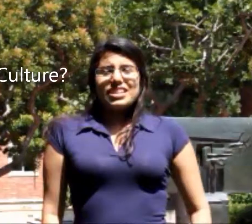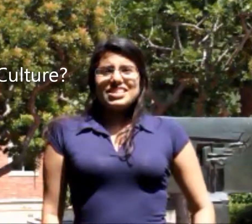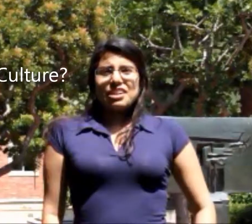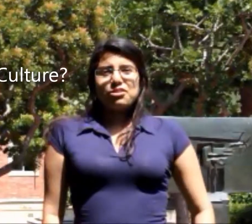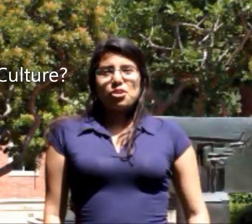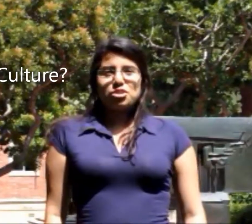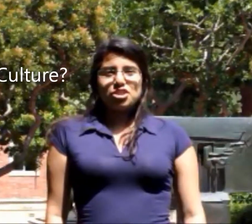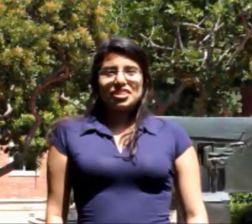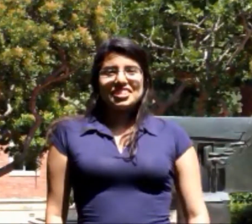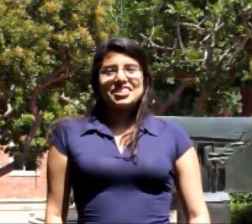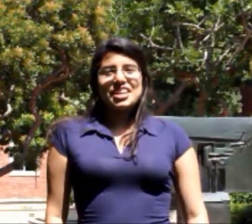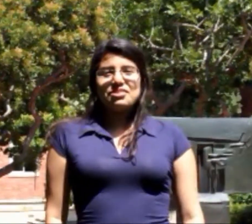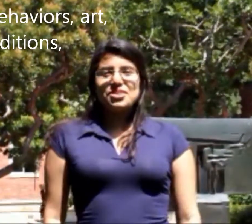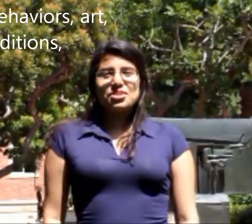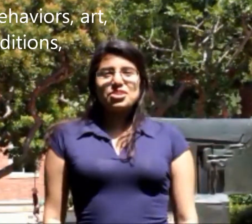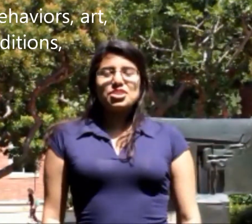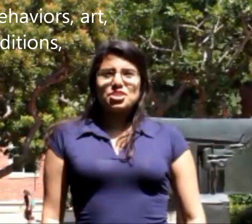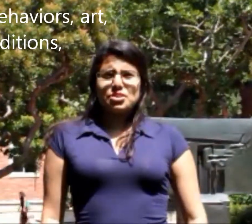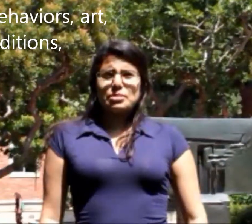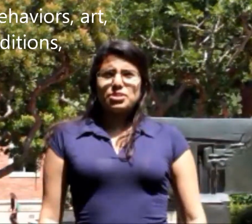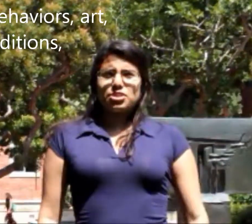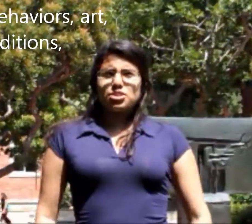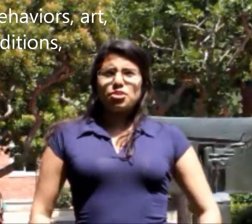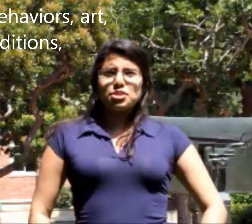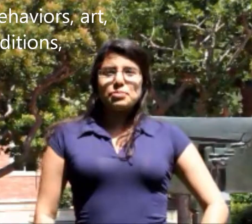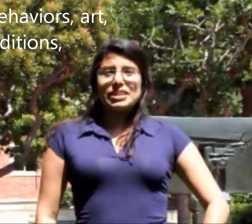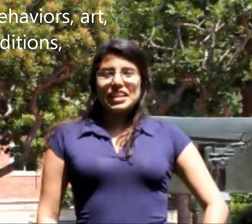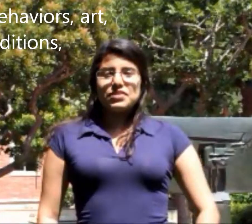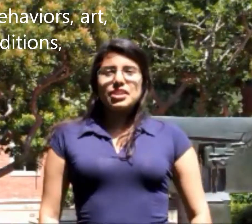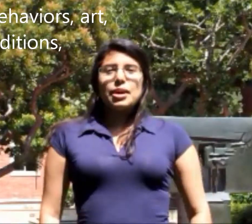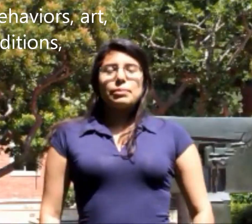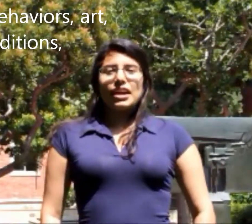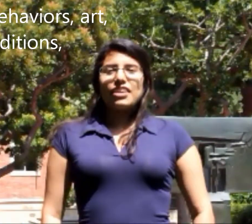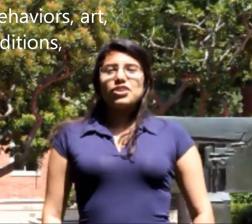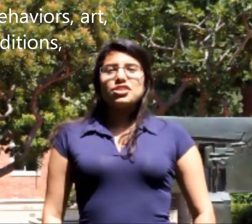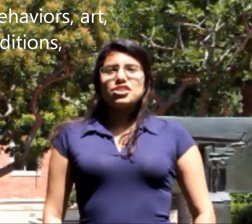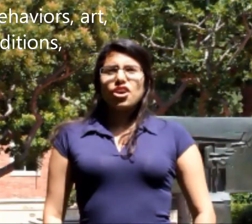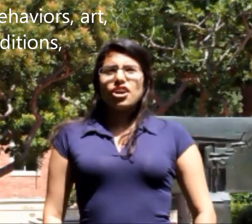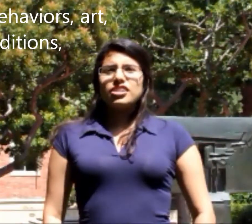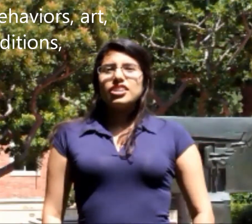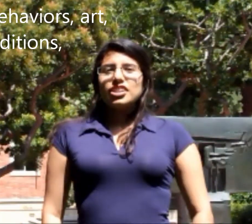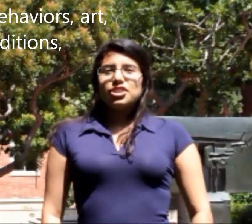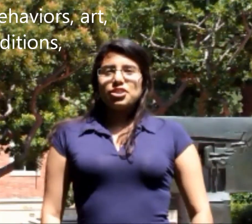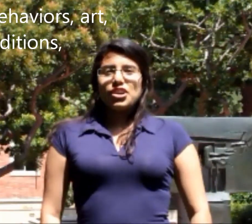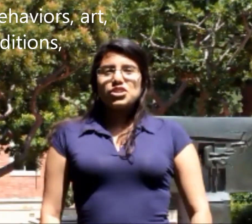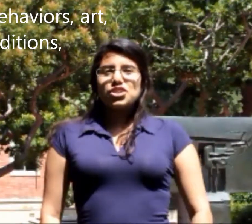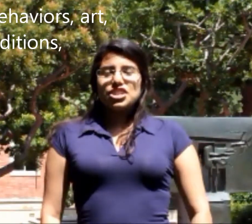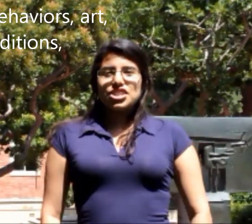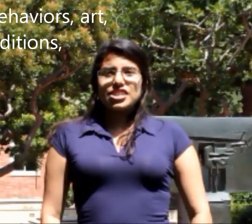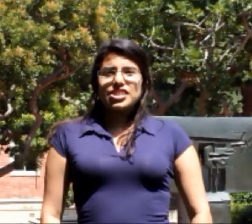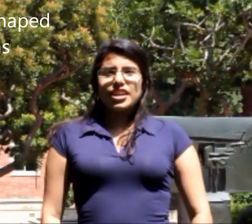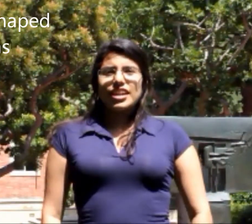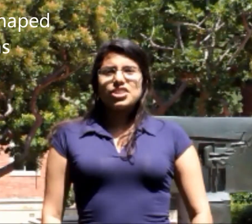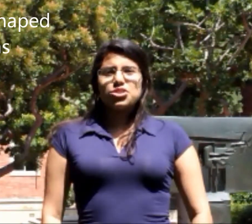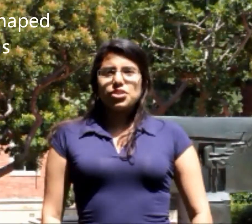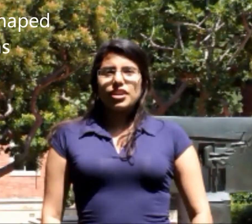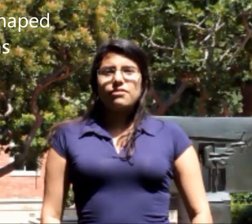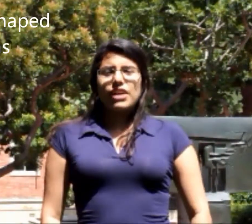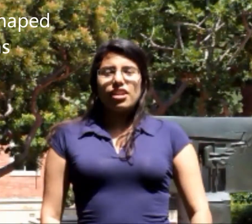What is deaf culture? Deaf culture describes the social beliefs, behaviors, art, literary traditions, history,